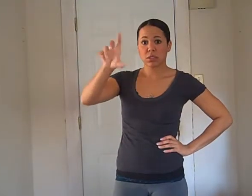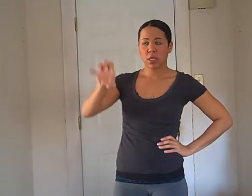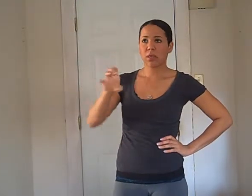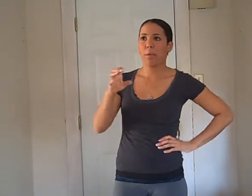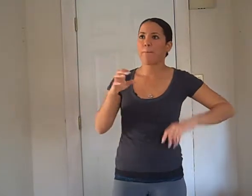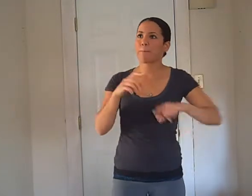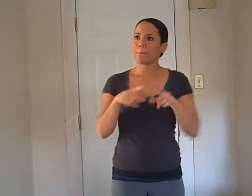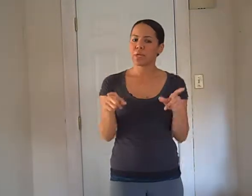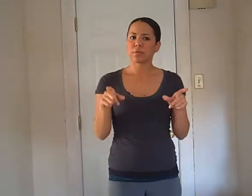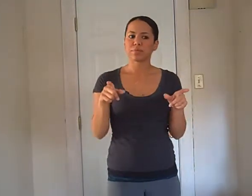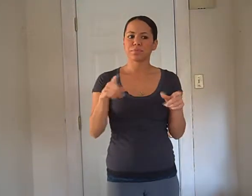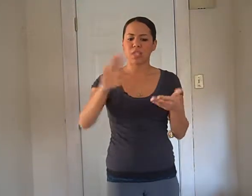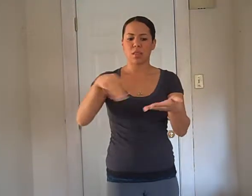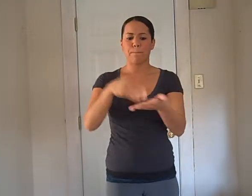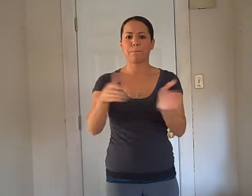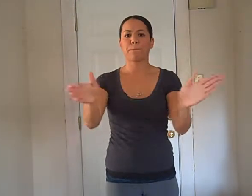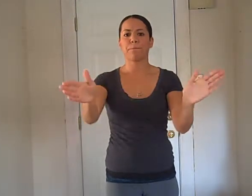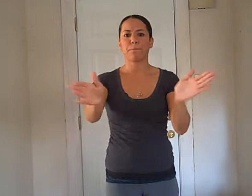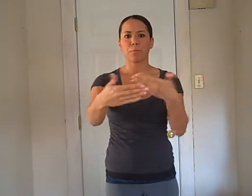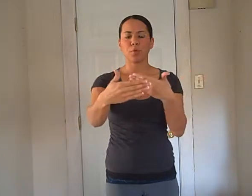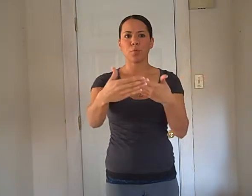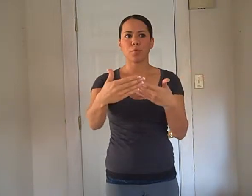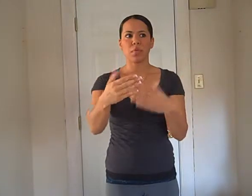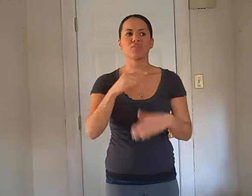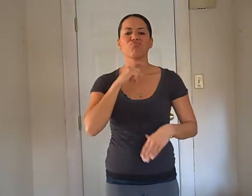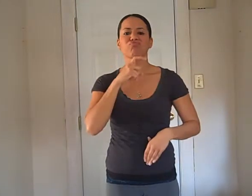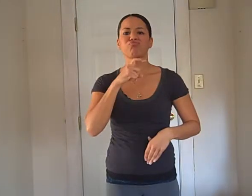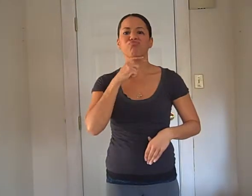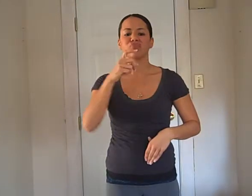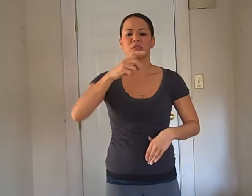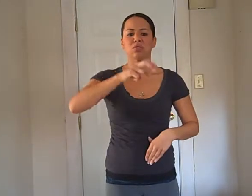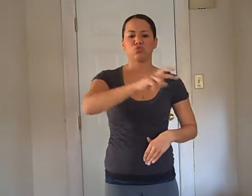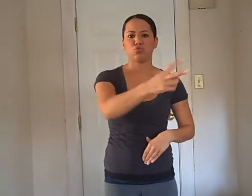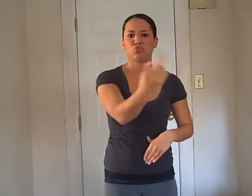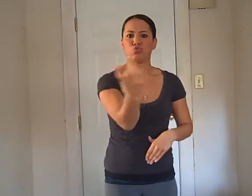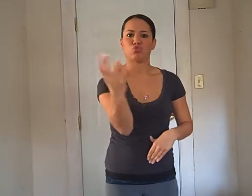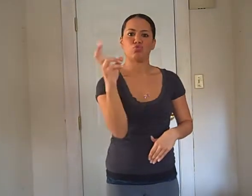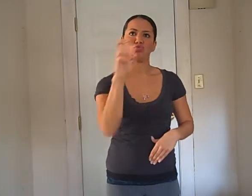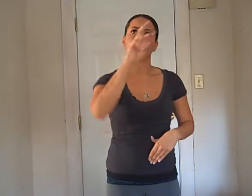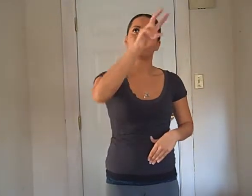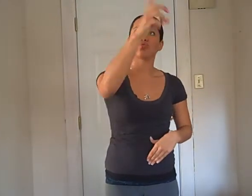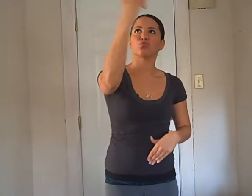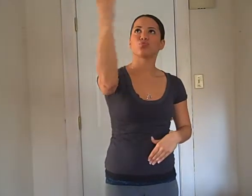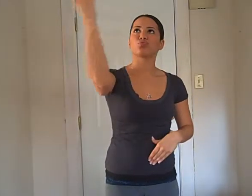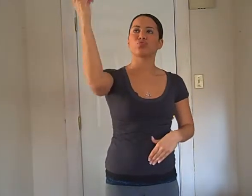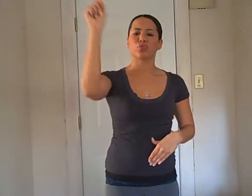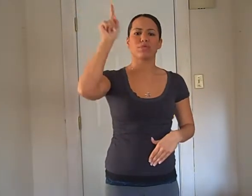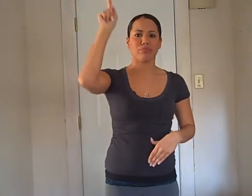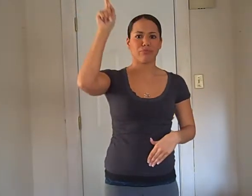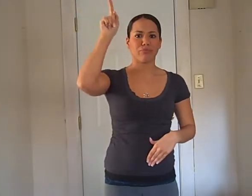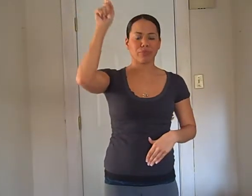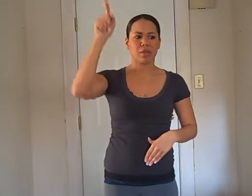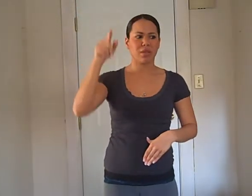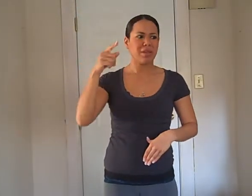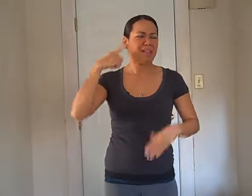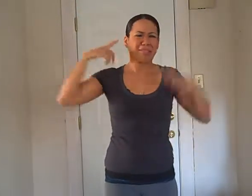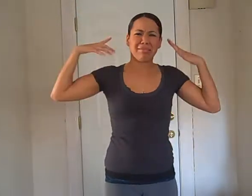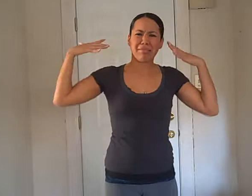iron spiral staircase led to the upper levels. There was a great deal of clattering and banging coming from overhead. Harry wondered